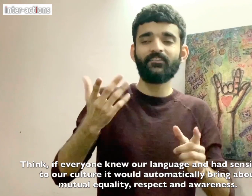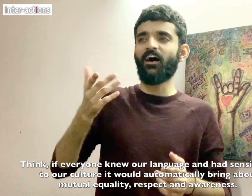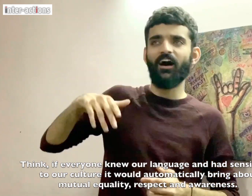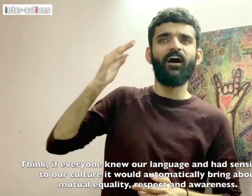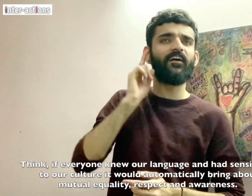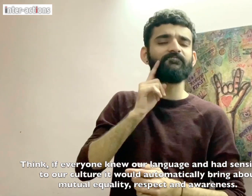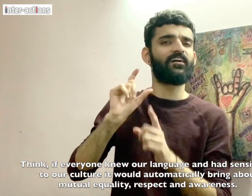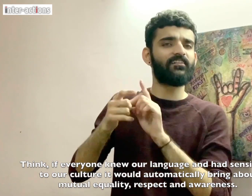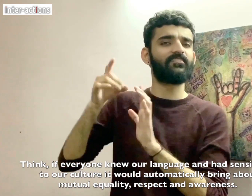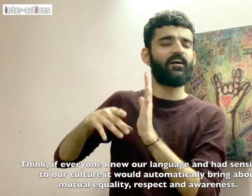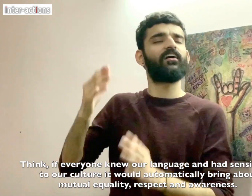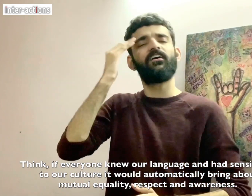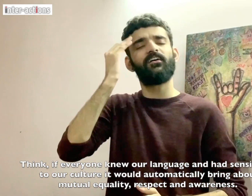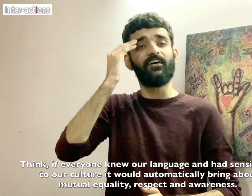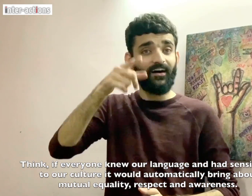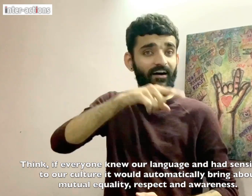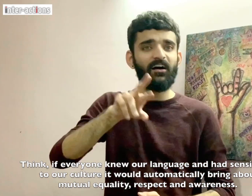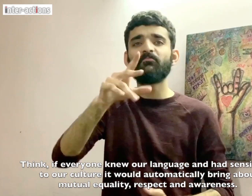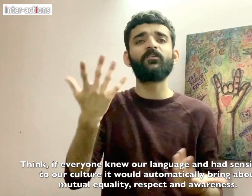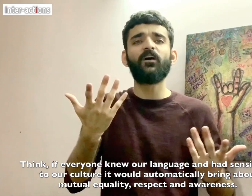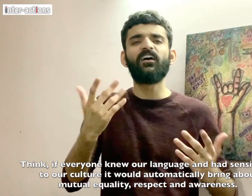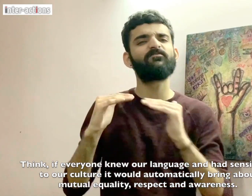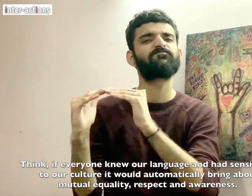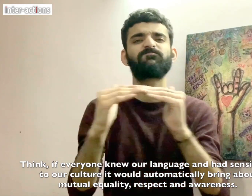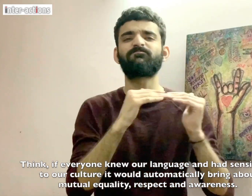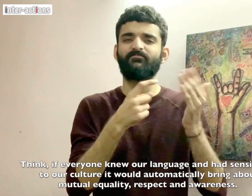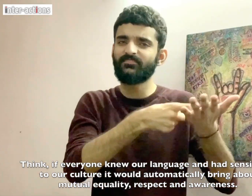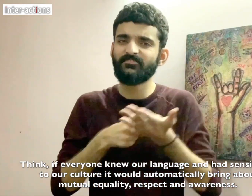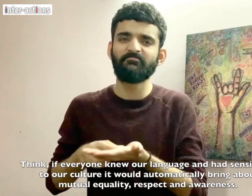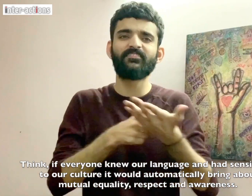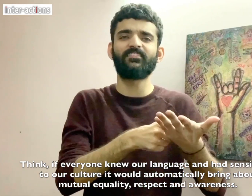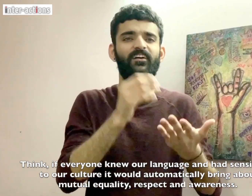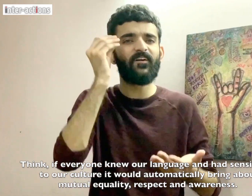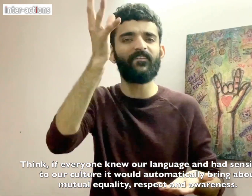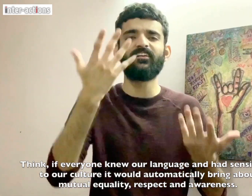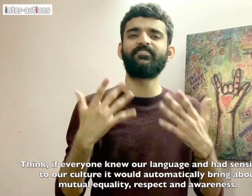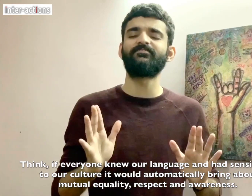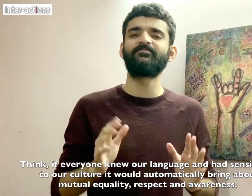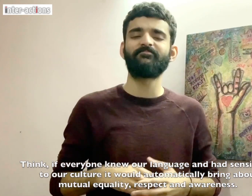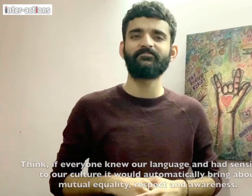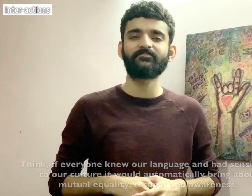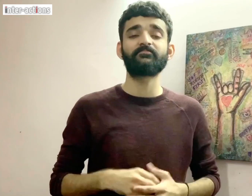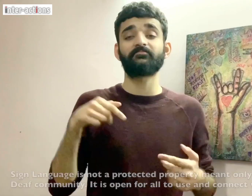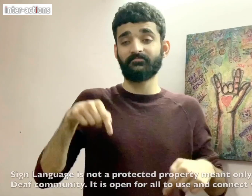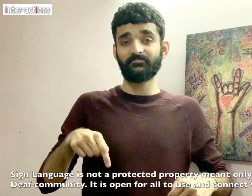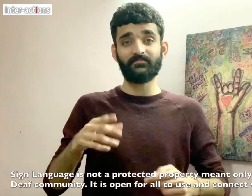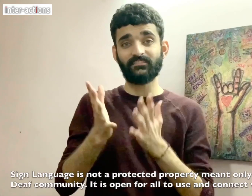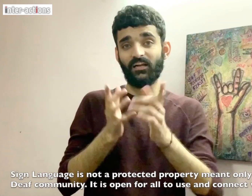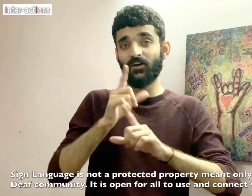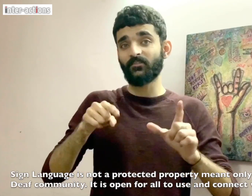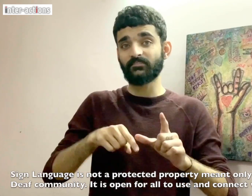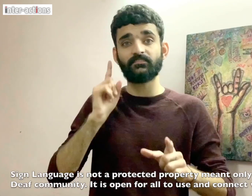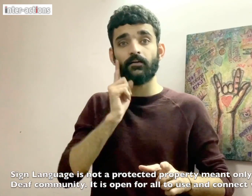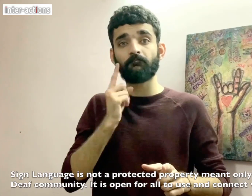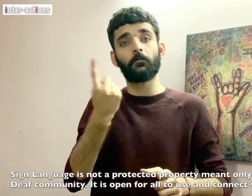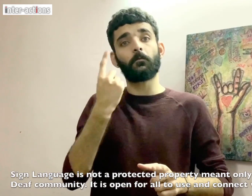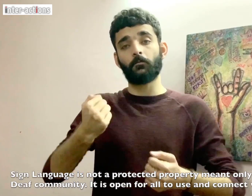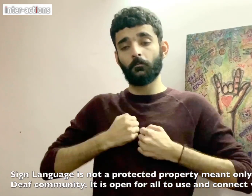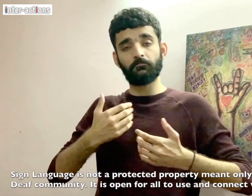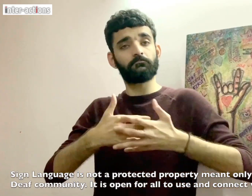and had sensitivity towards our culture, it would automatically bring about mutual equality, respect, and awareness. Sign language is not a protected property meant only